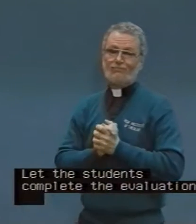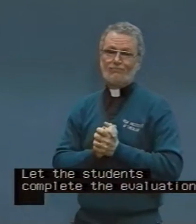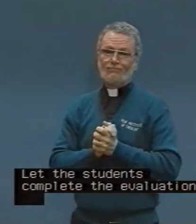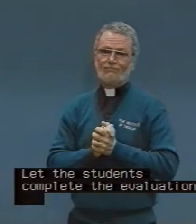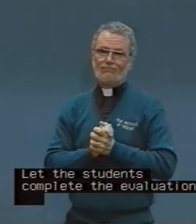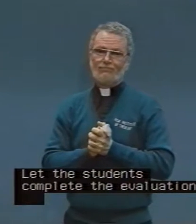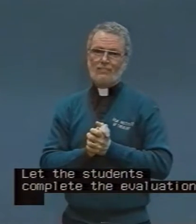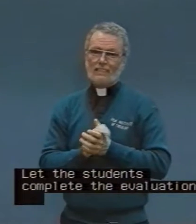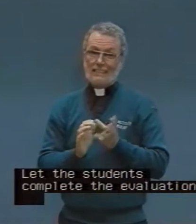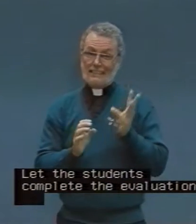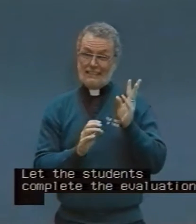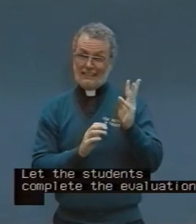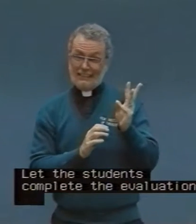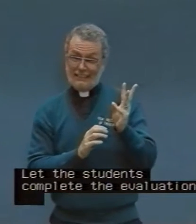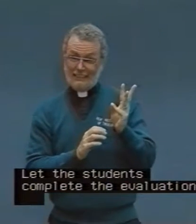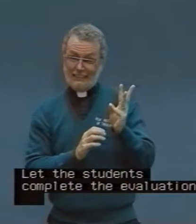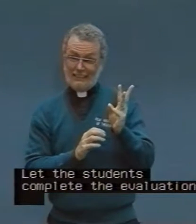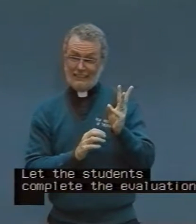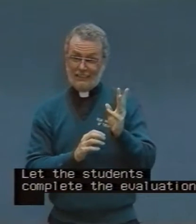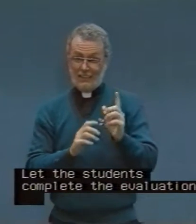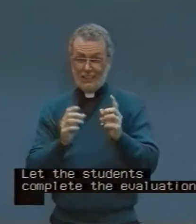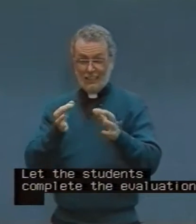Let the students complete the evaluation.